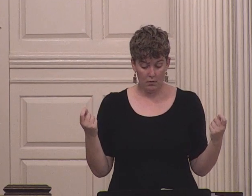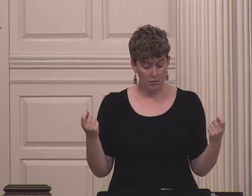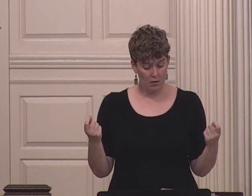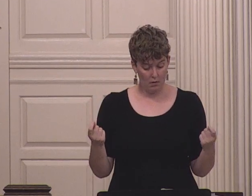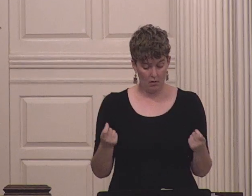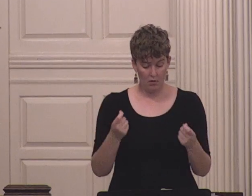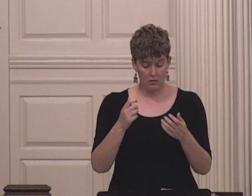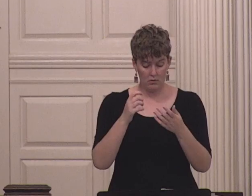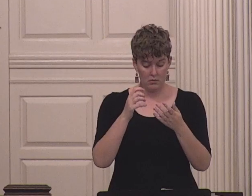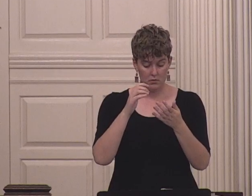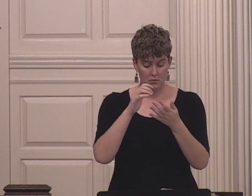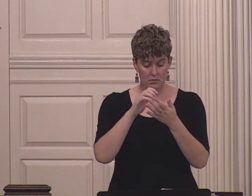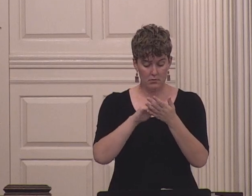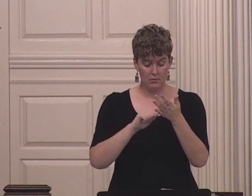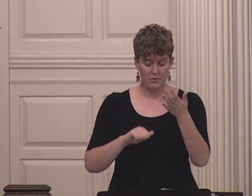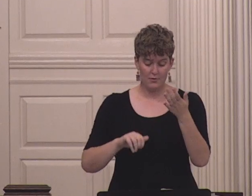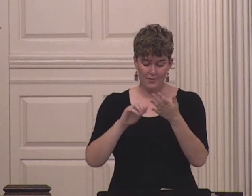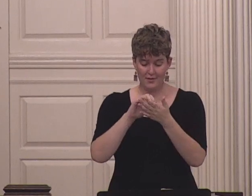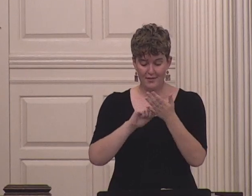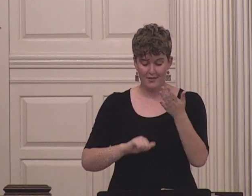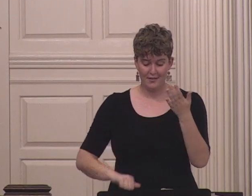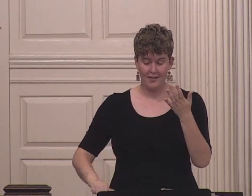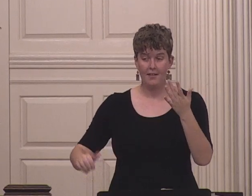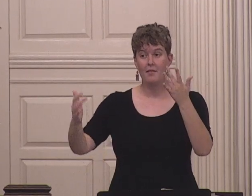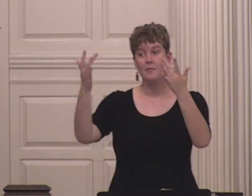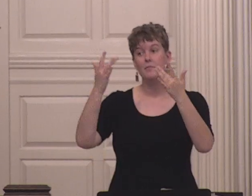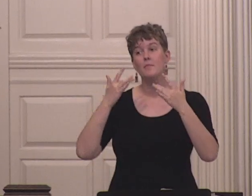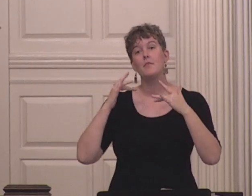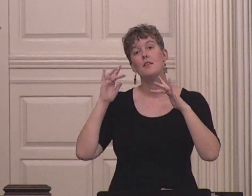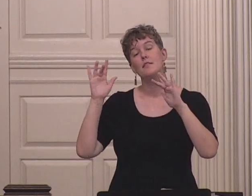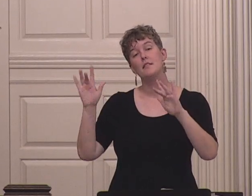vitalis peccata mundi,